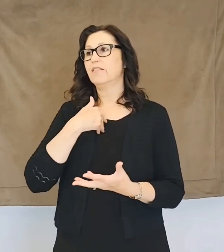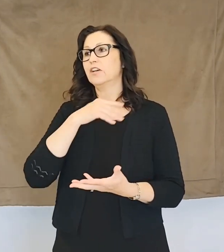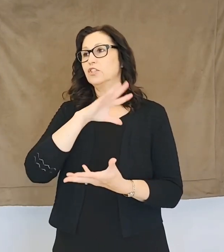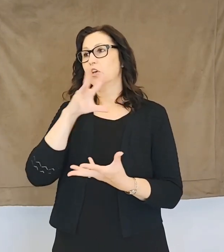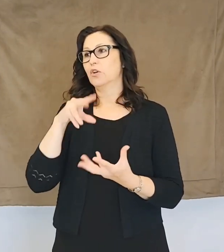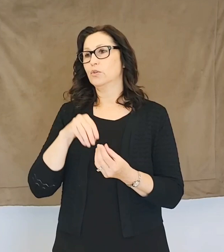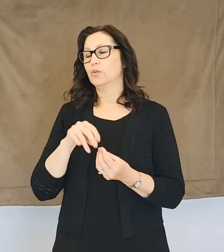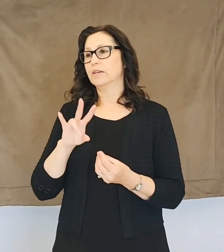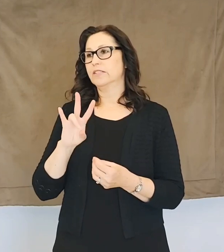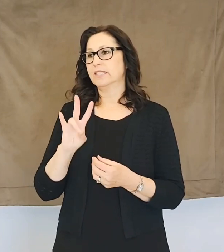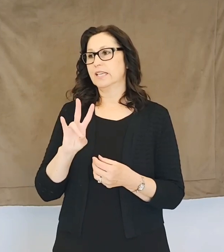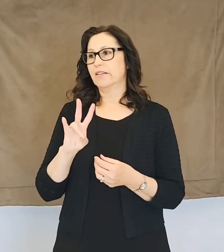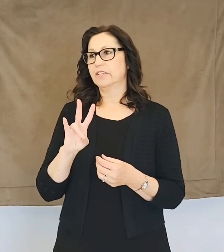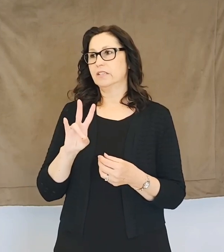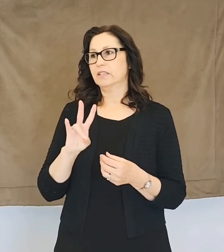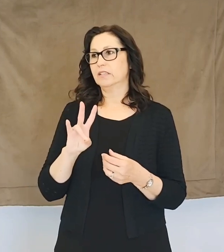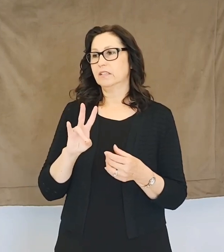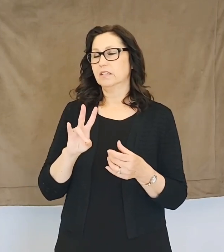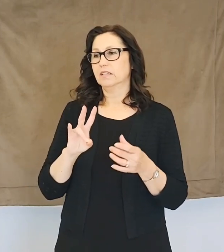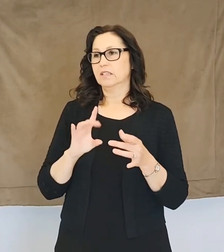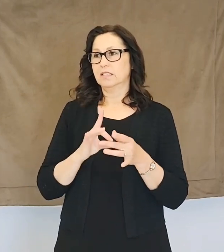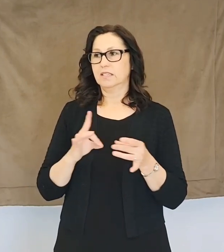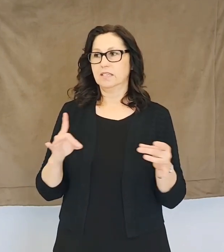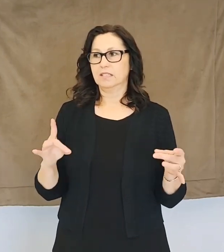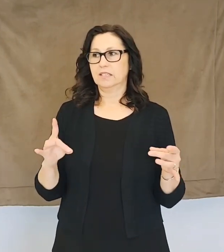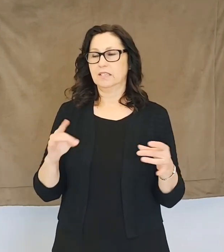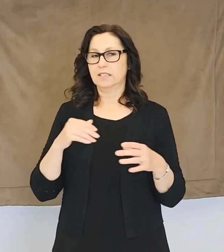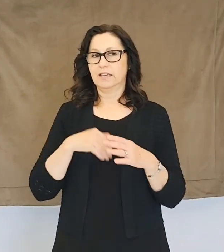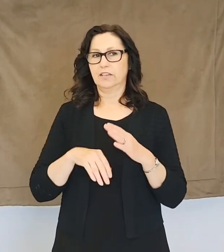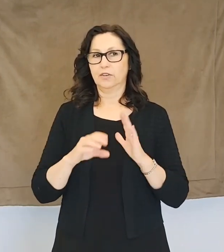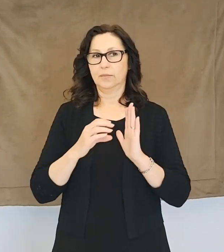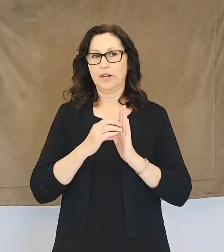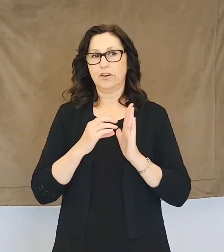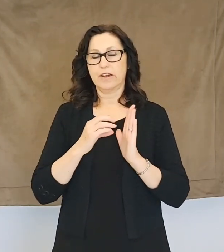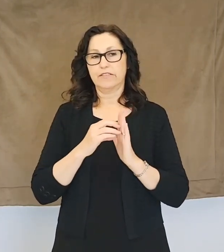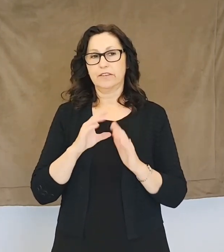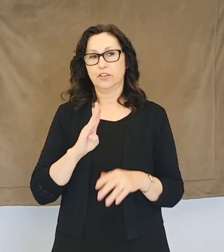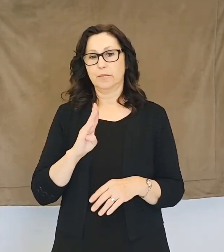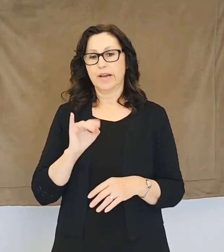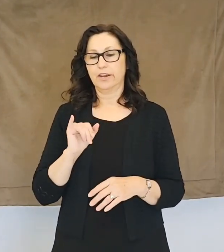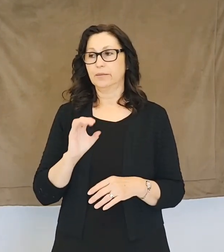a total of 7 sentences in your paragraph, in your bio.